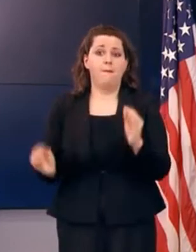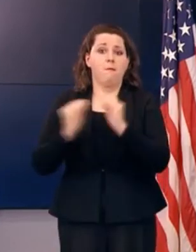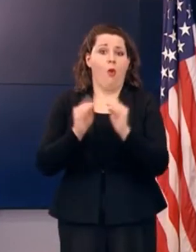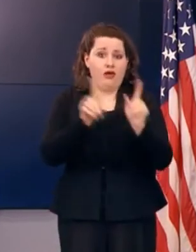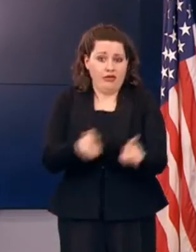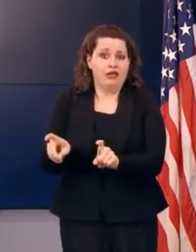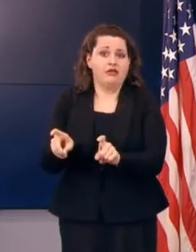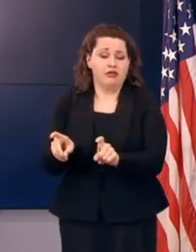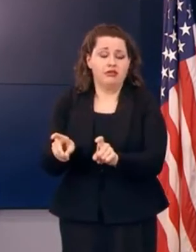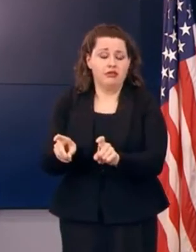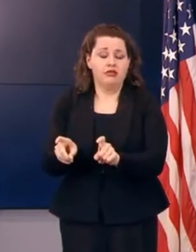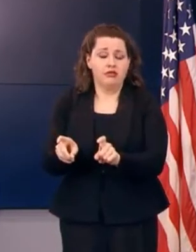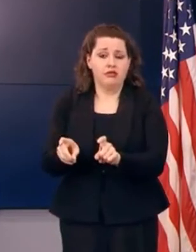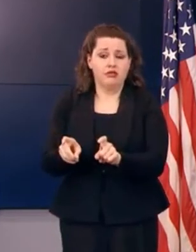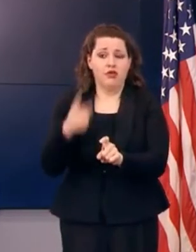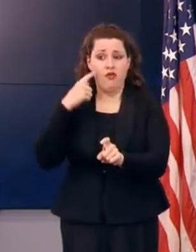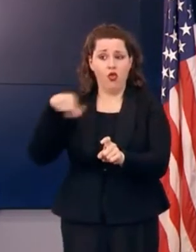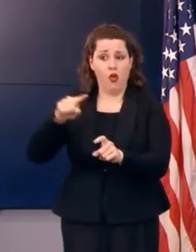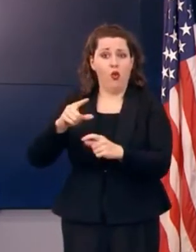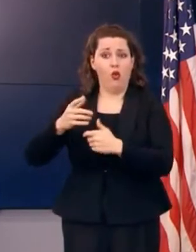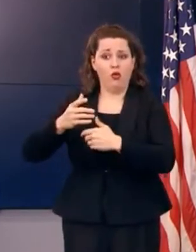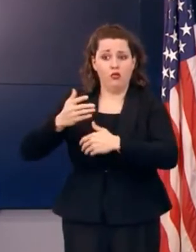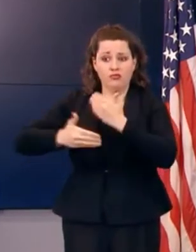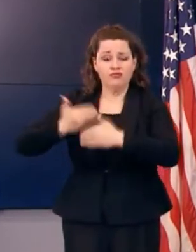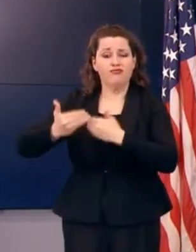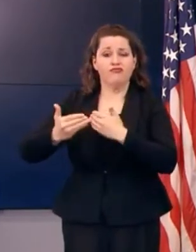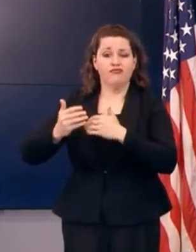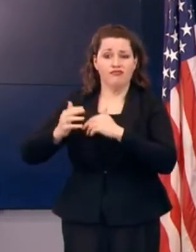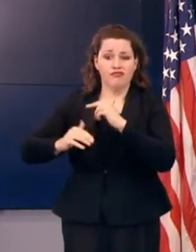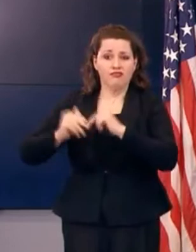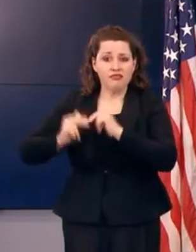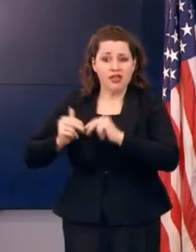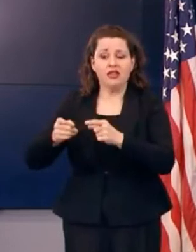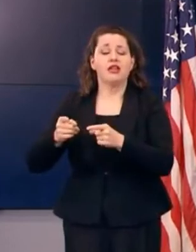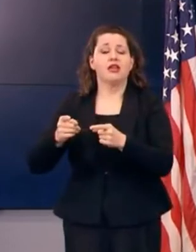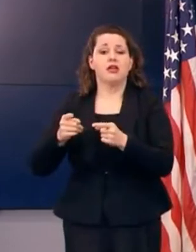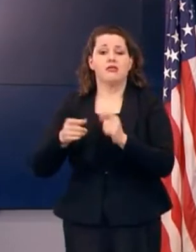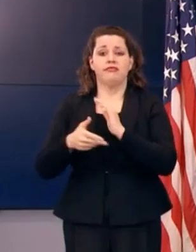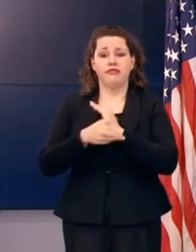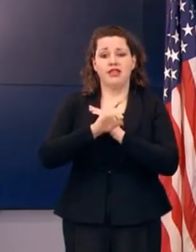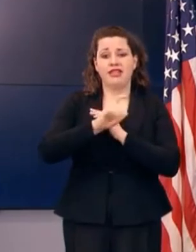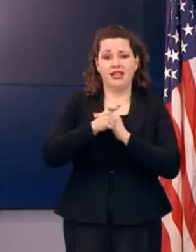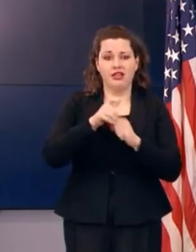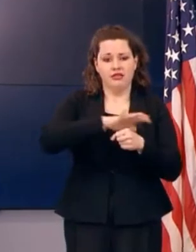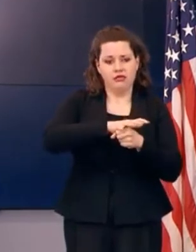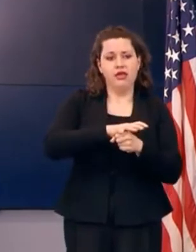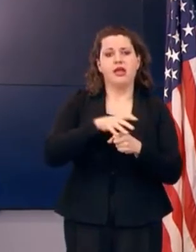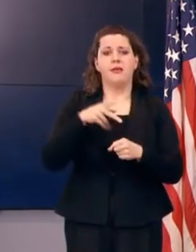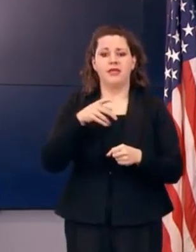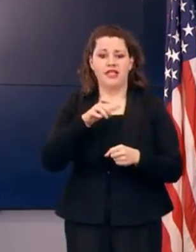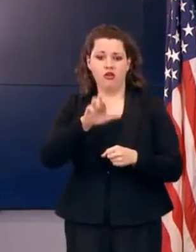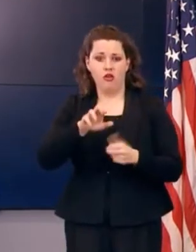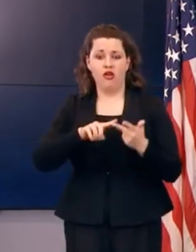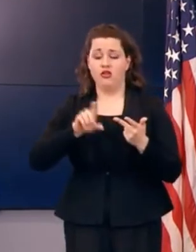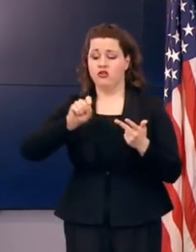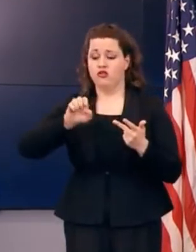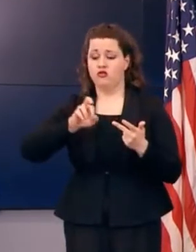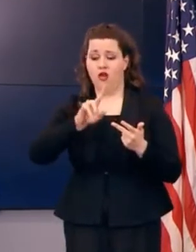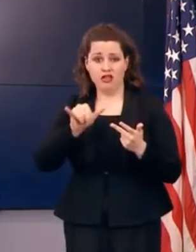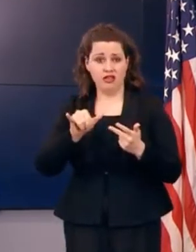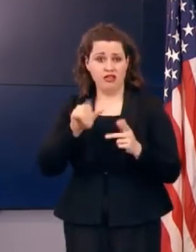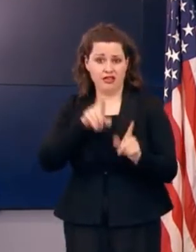capacities to our processing plants, both diagnostic PCR and serology testing, we are able